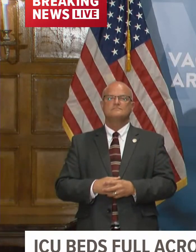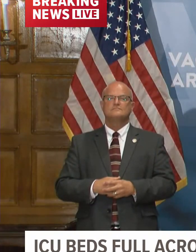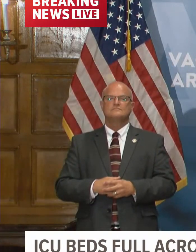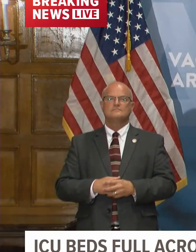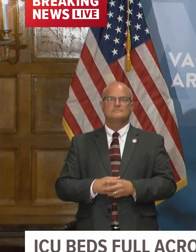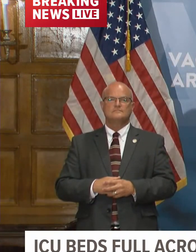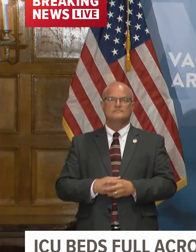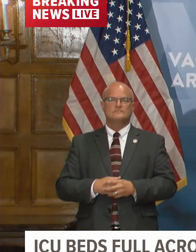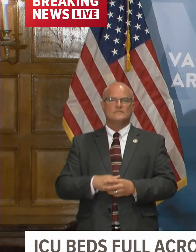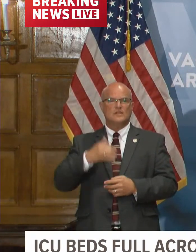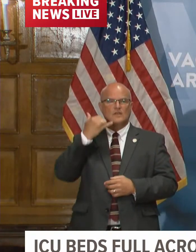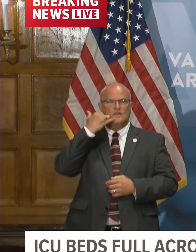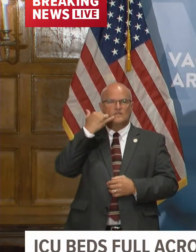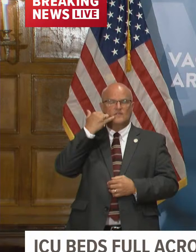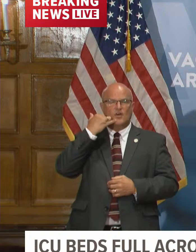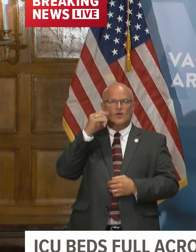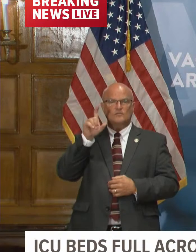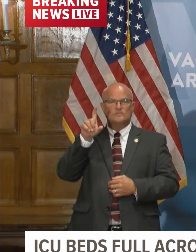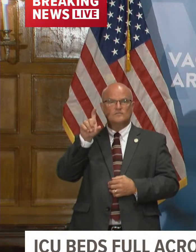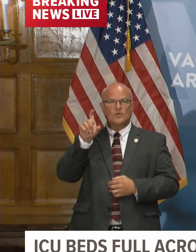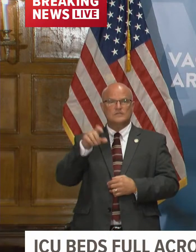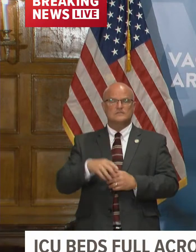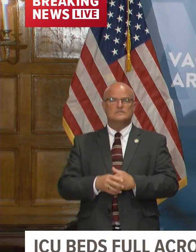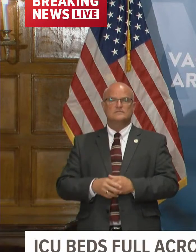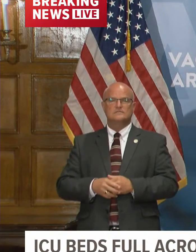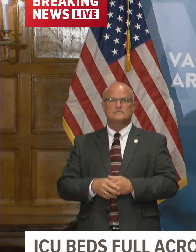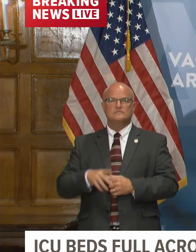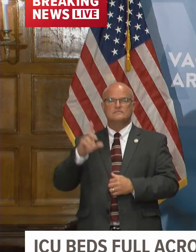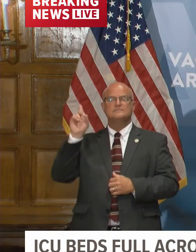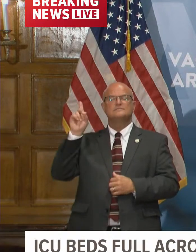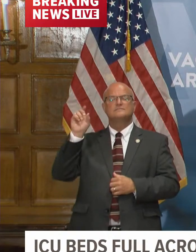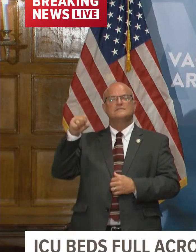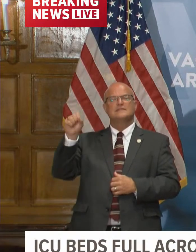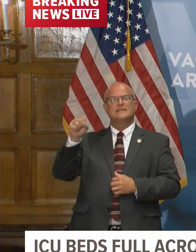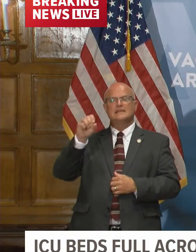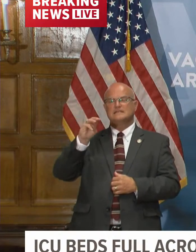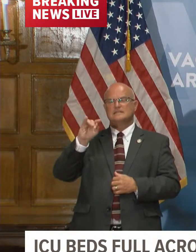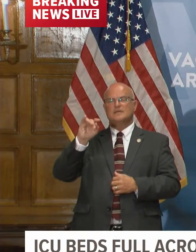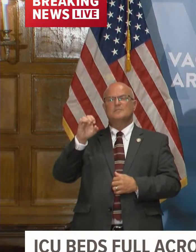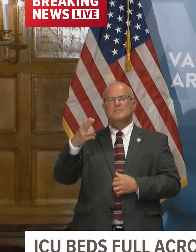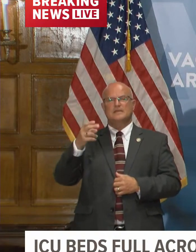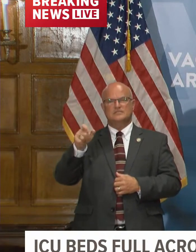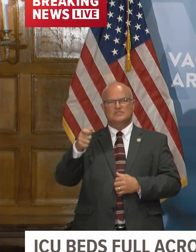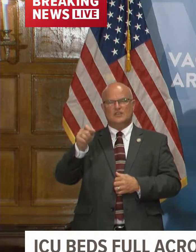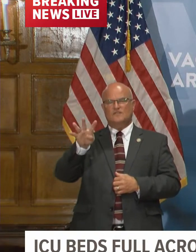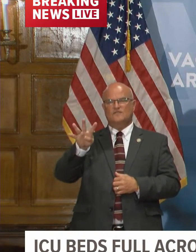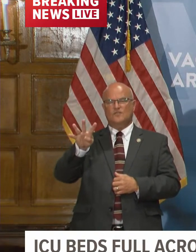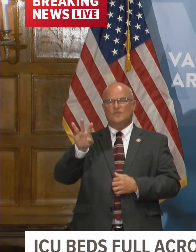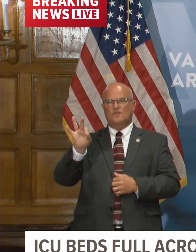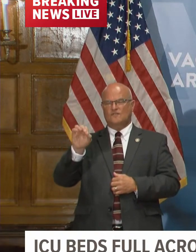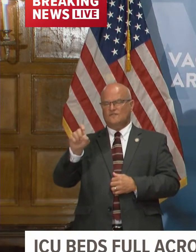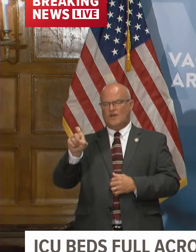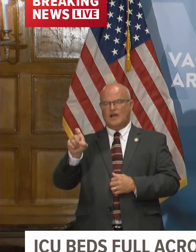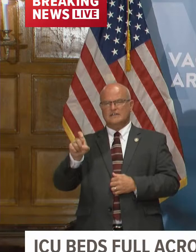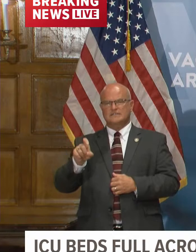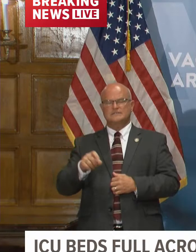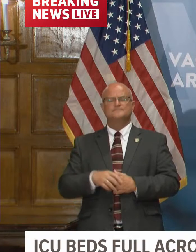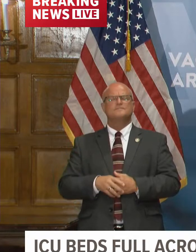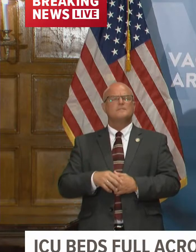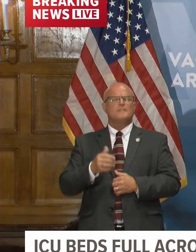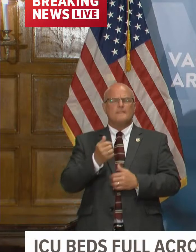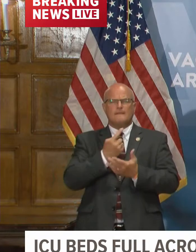Let's go remotely. Are there any questions remotely? Yes, Governor, it's Mitch at Channel 4 and Fox. For